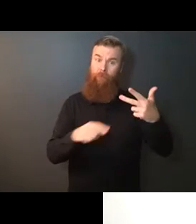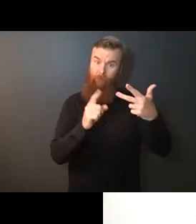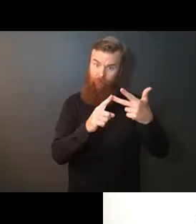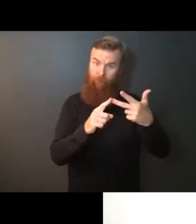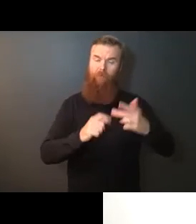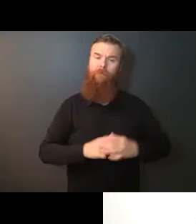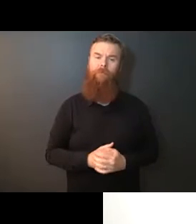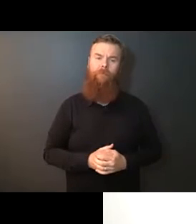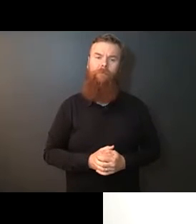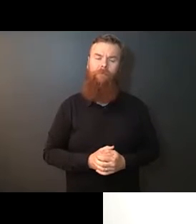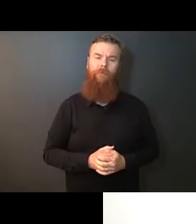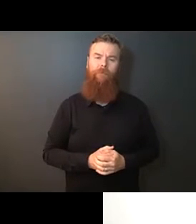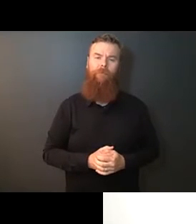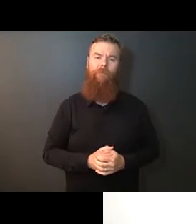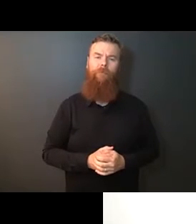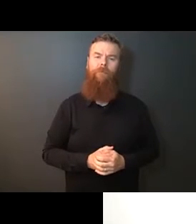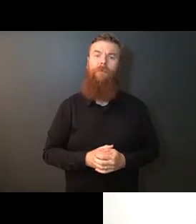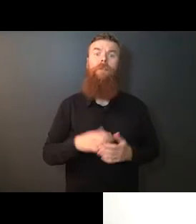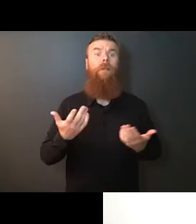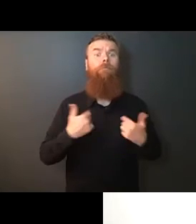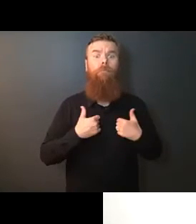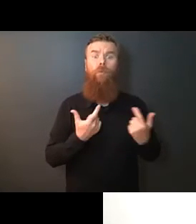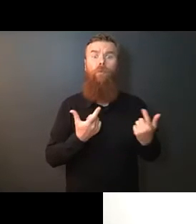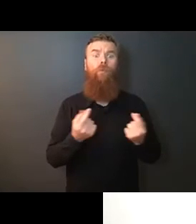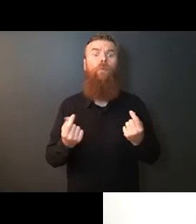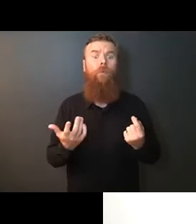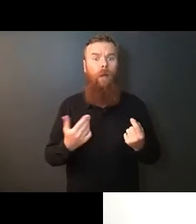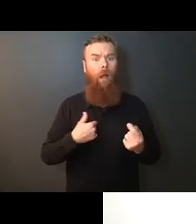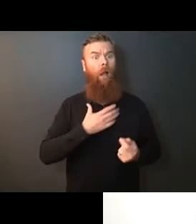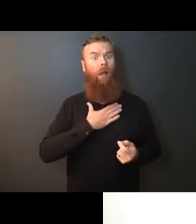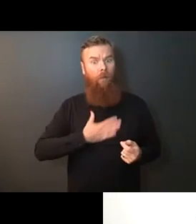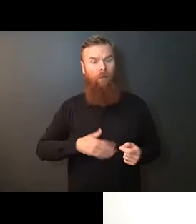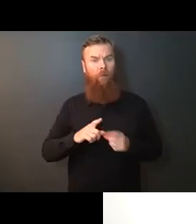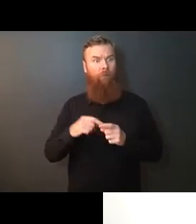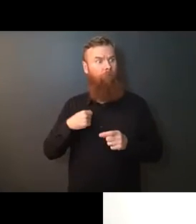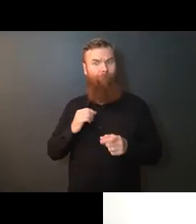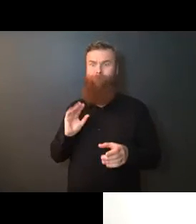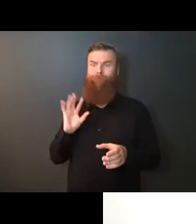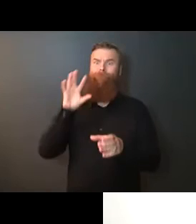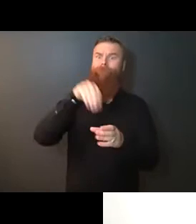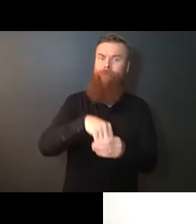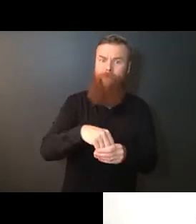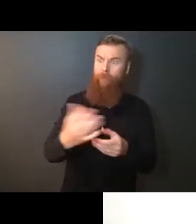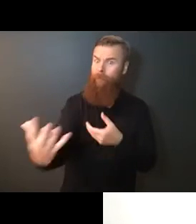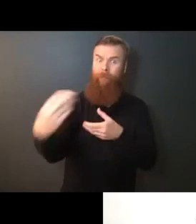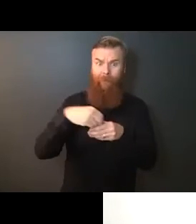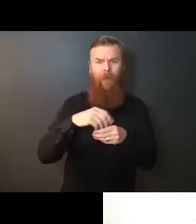the principles of participatory and meaningful engagement. And last but not